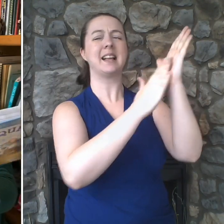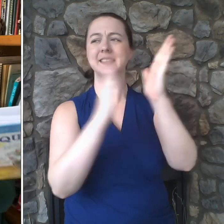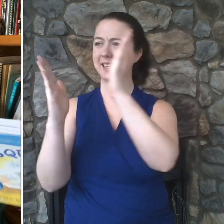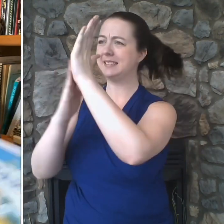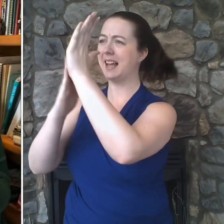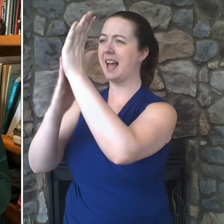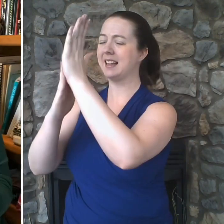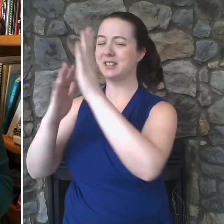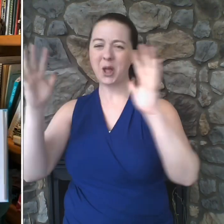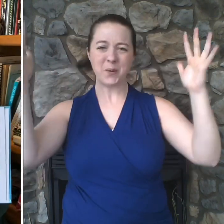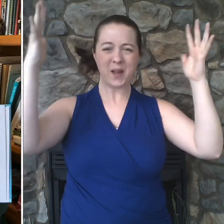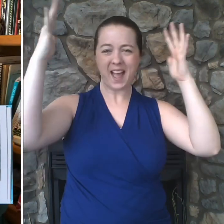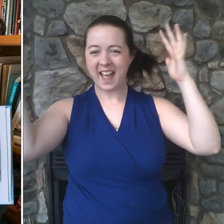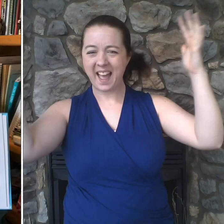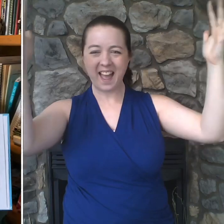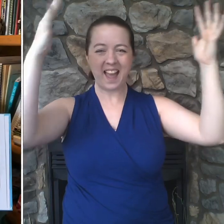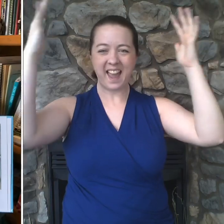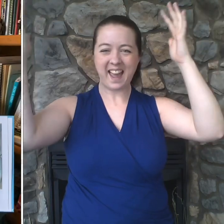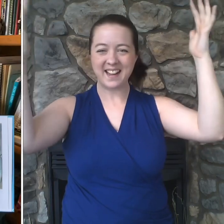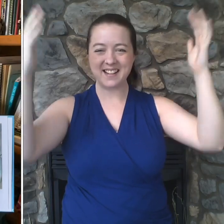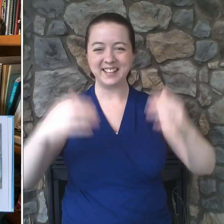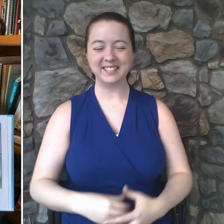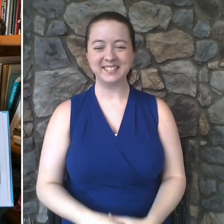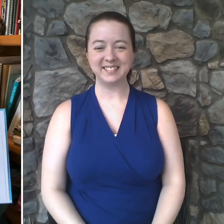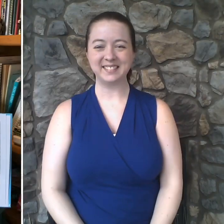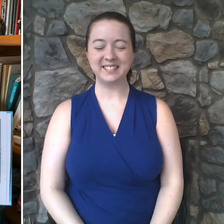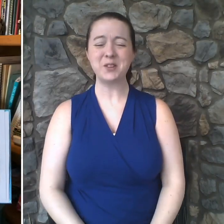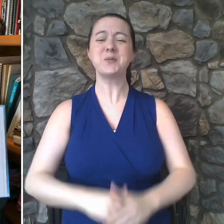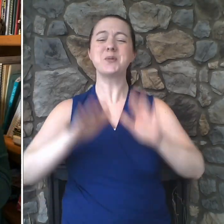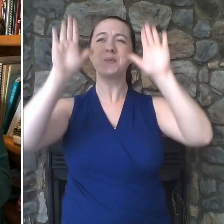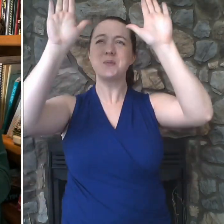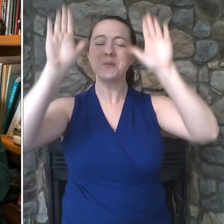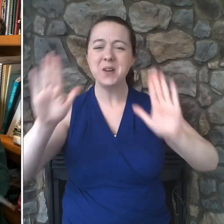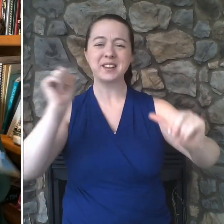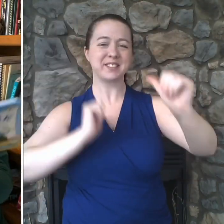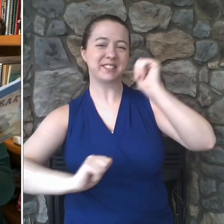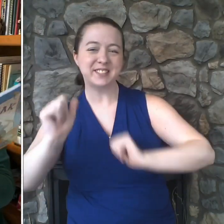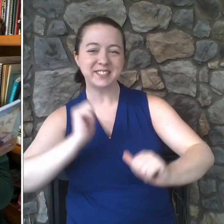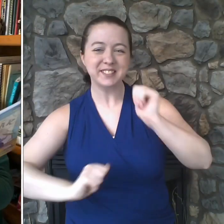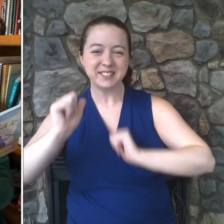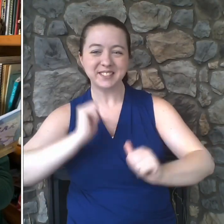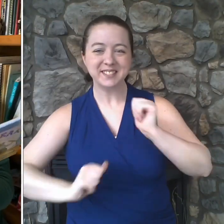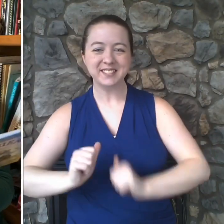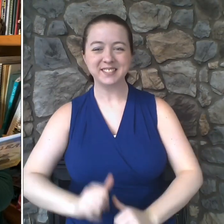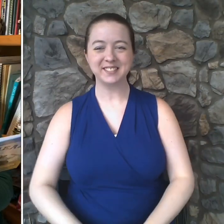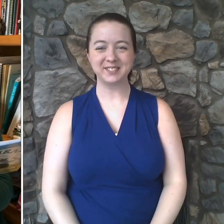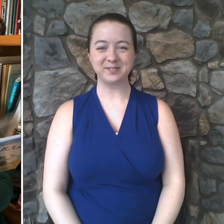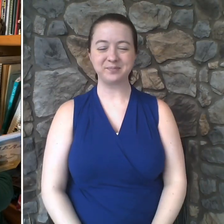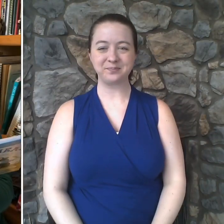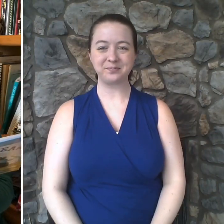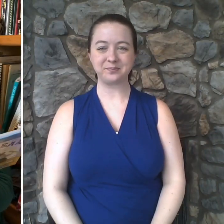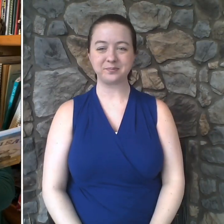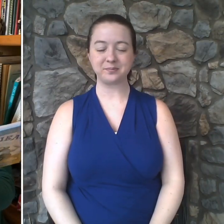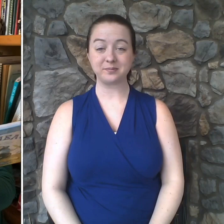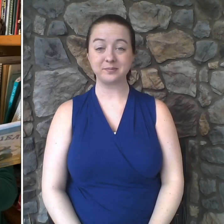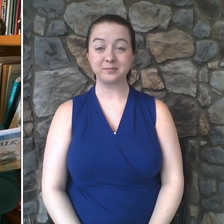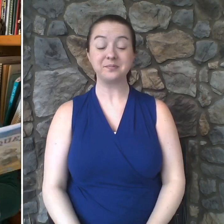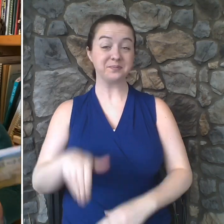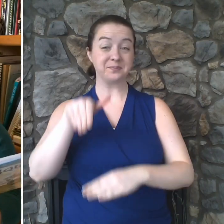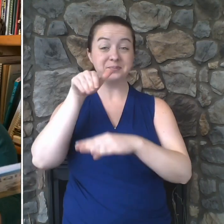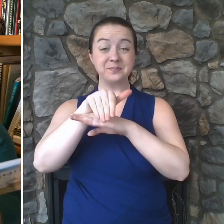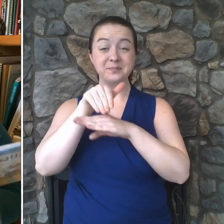audience shouted. Hooray! Hooray! Oh, what a wonderful show!